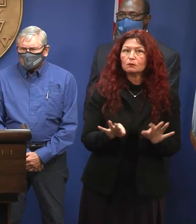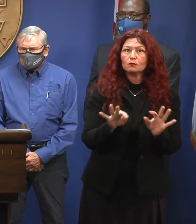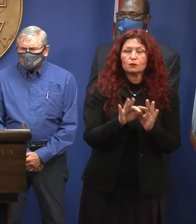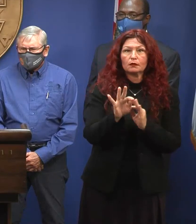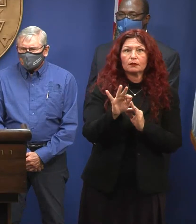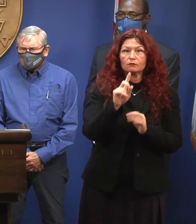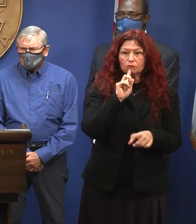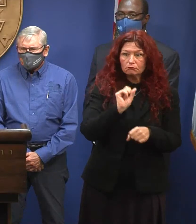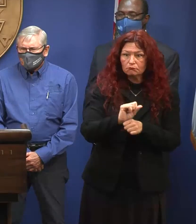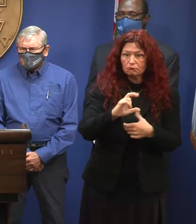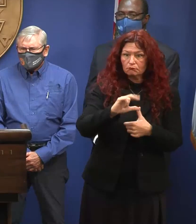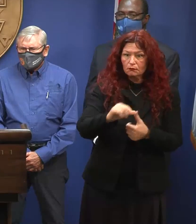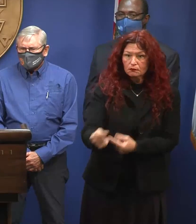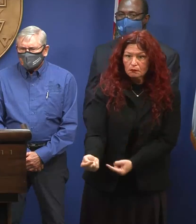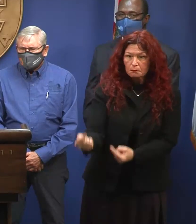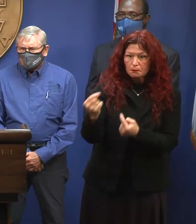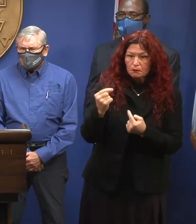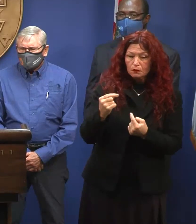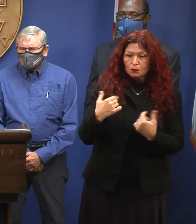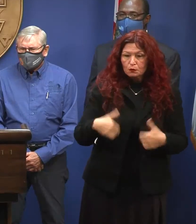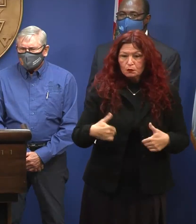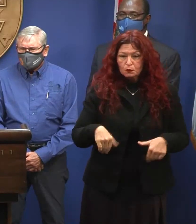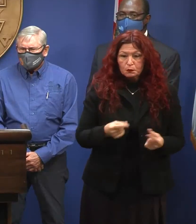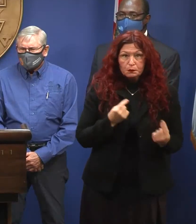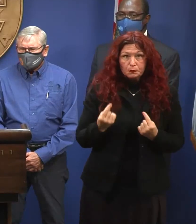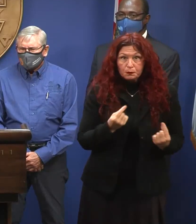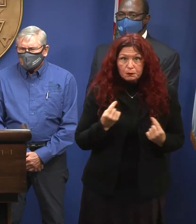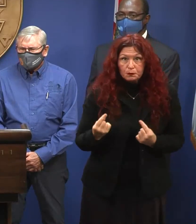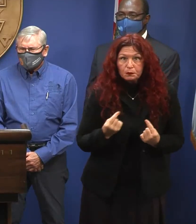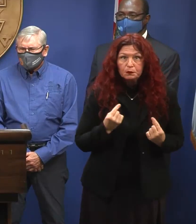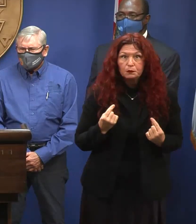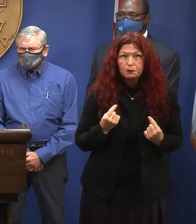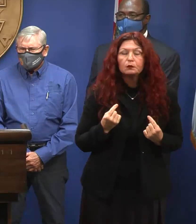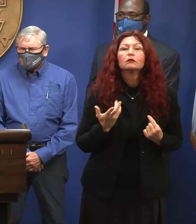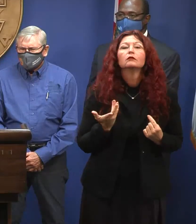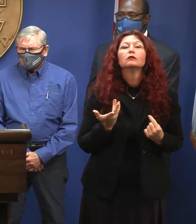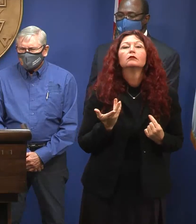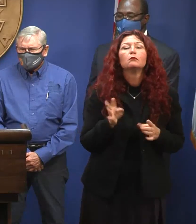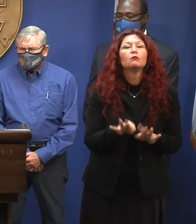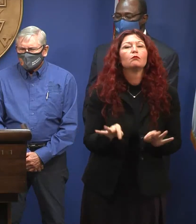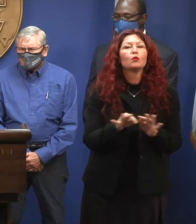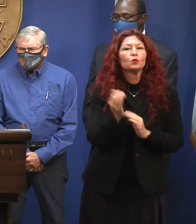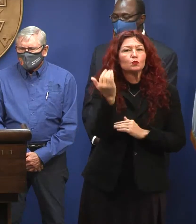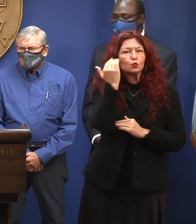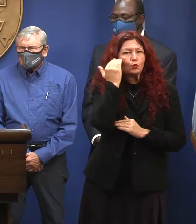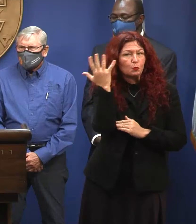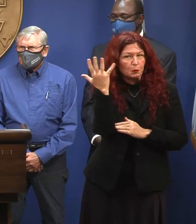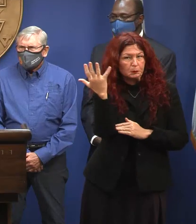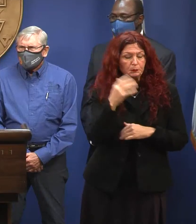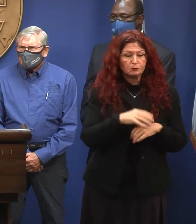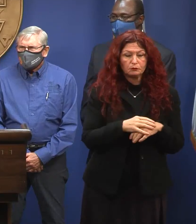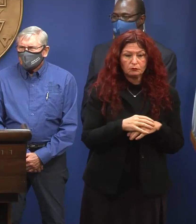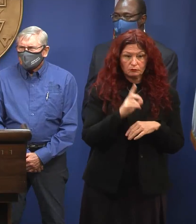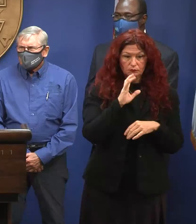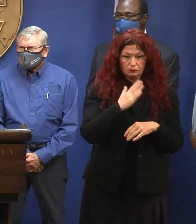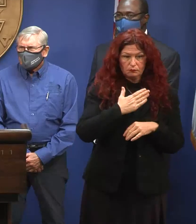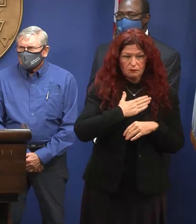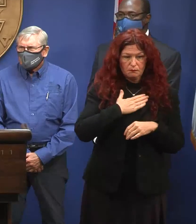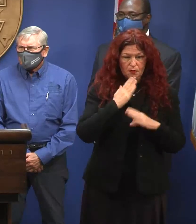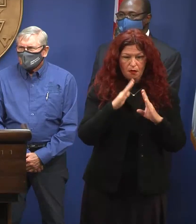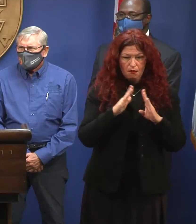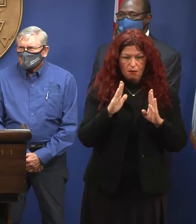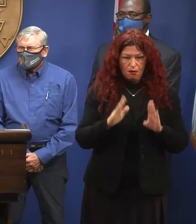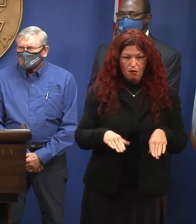a storm threatens. So in order to make a plan, you need to answer the following questions. First, do I live in a flood